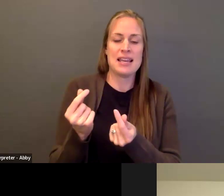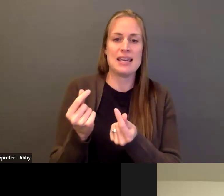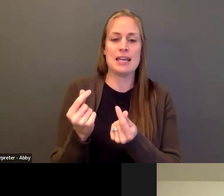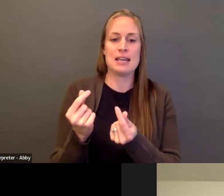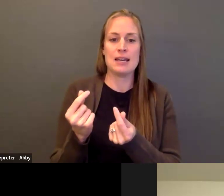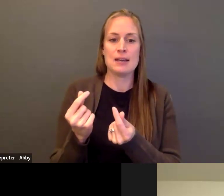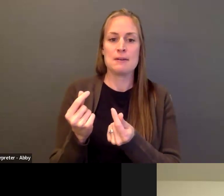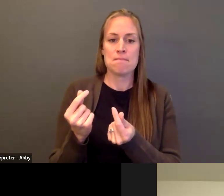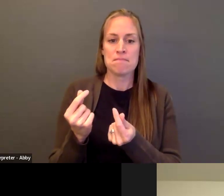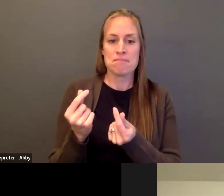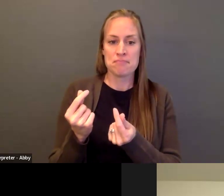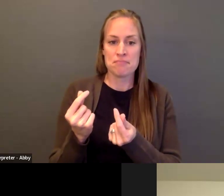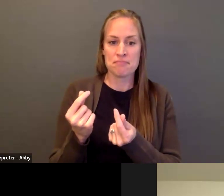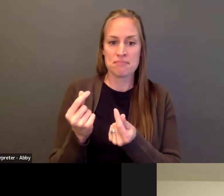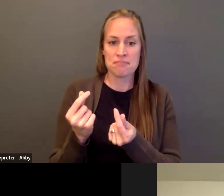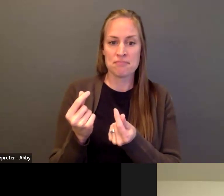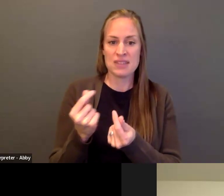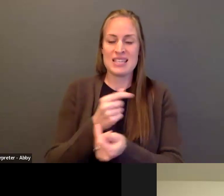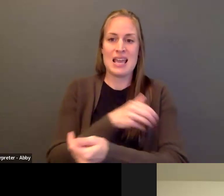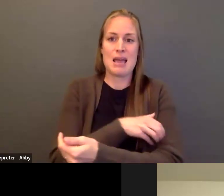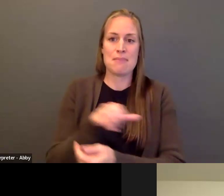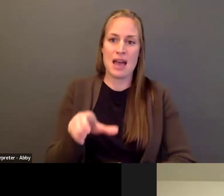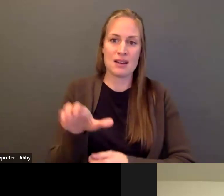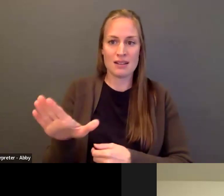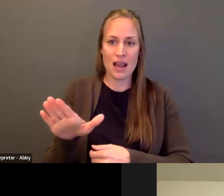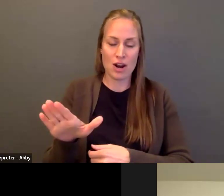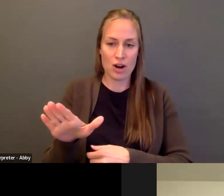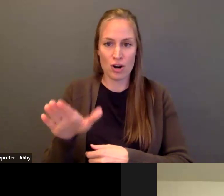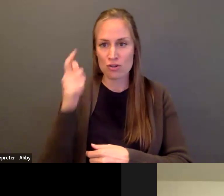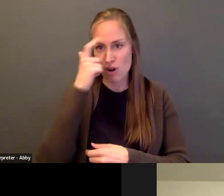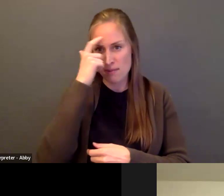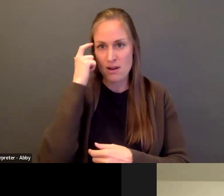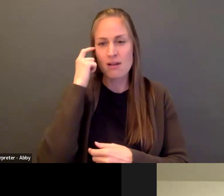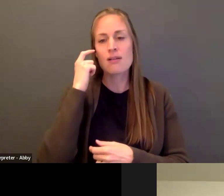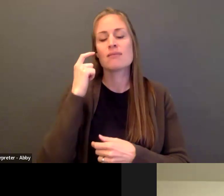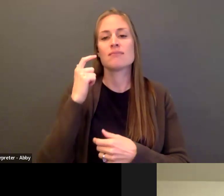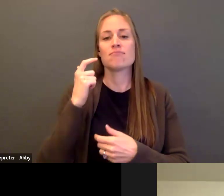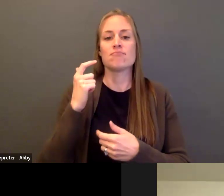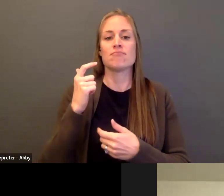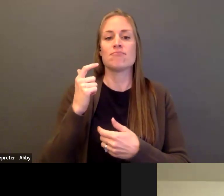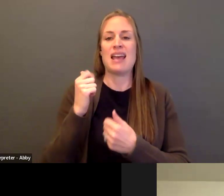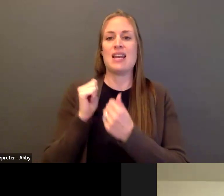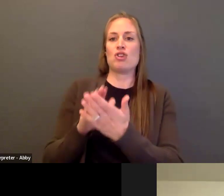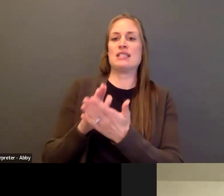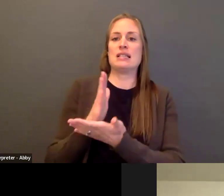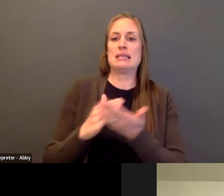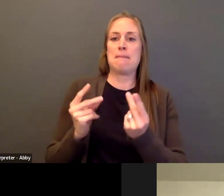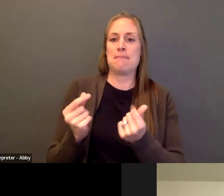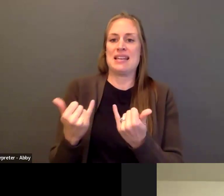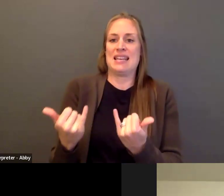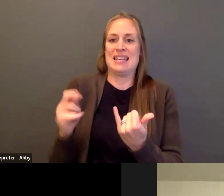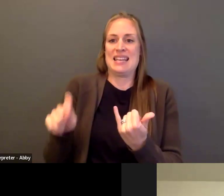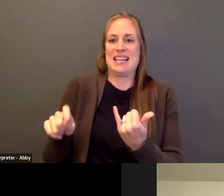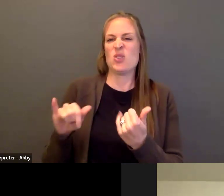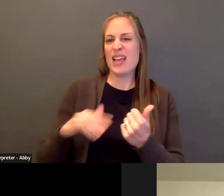of trauma. I think that kind of hit on some of the unique needs. So that was my quick summary. Next question we have